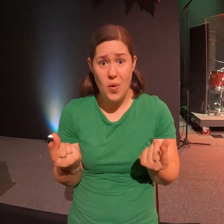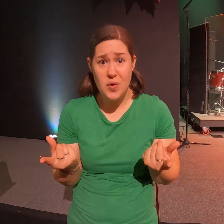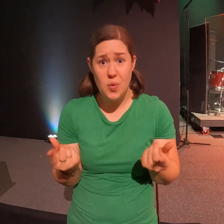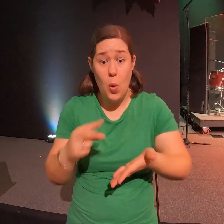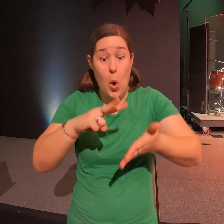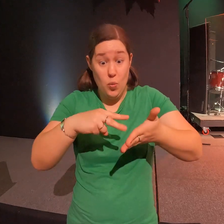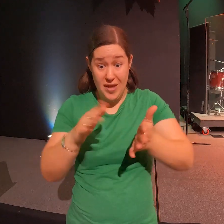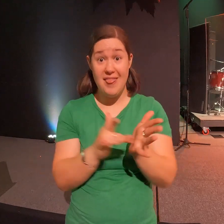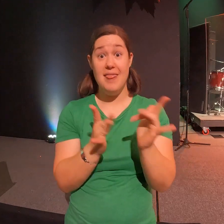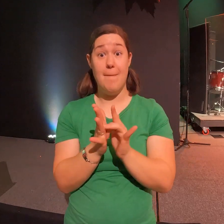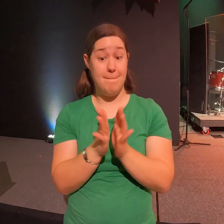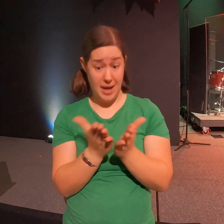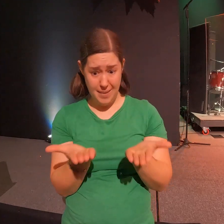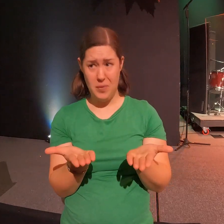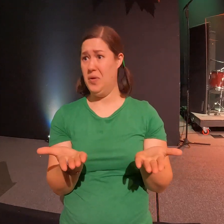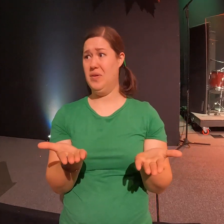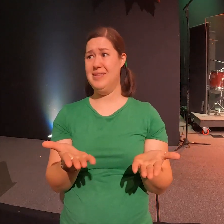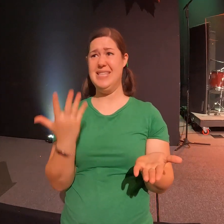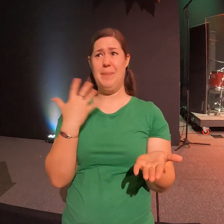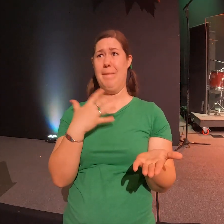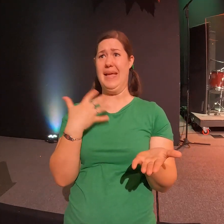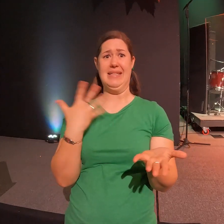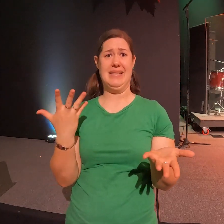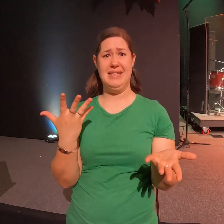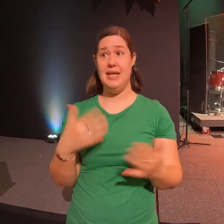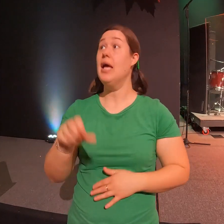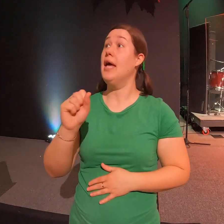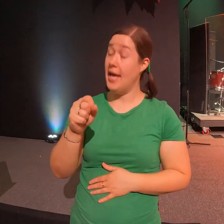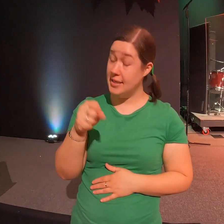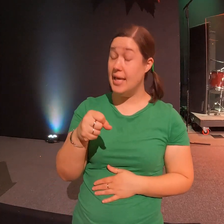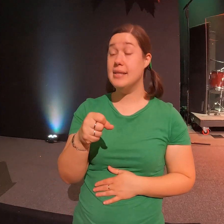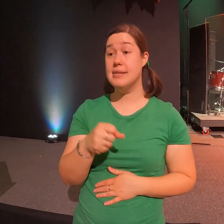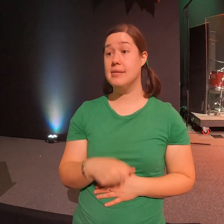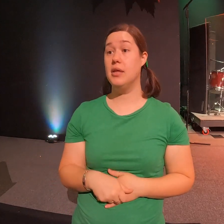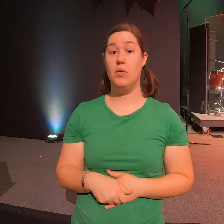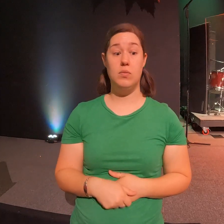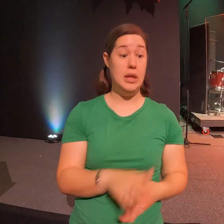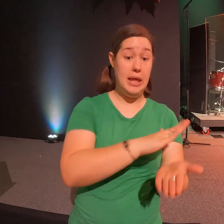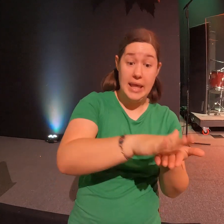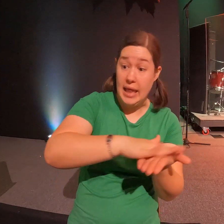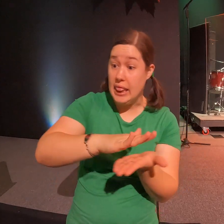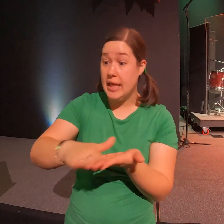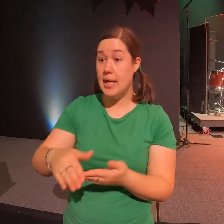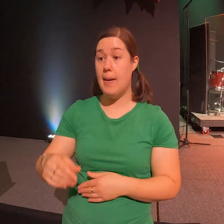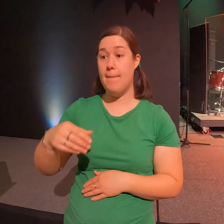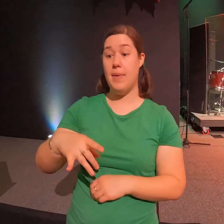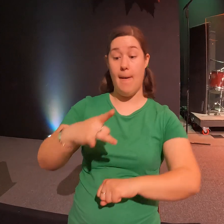That's amazing. And yes, and clean up pumpkins after a storm comes. That comes too.